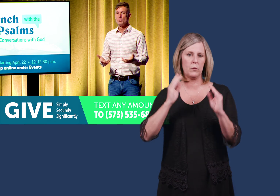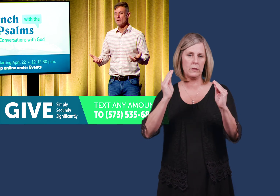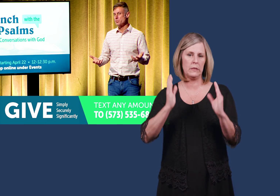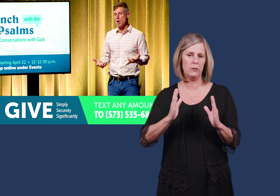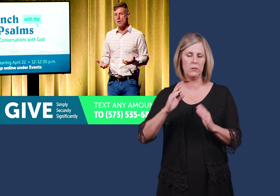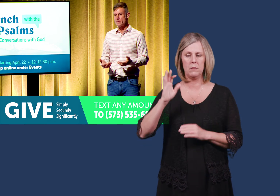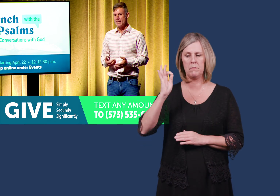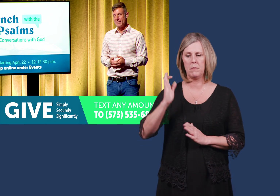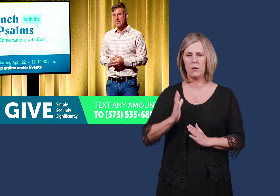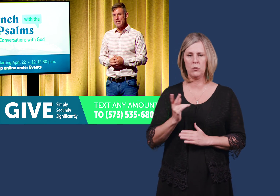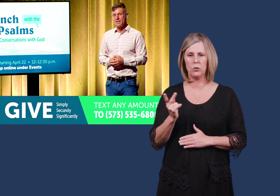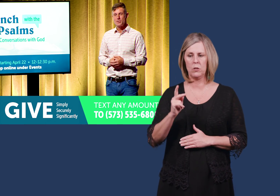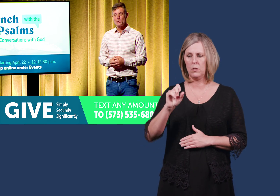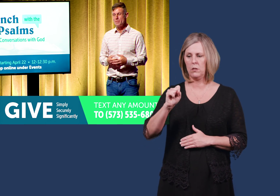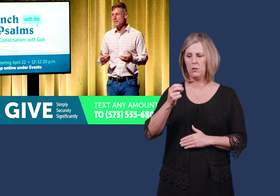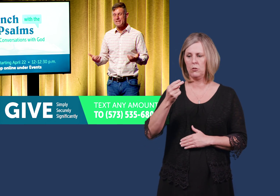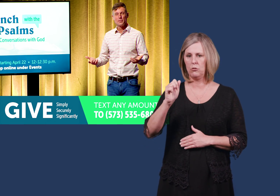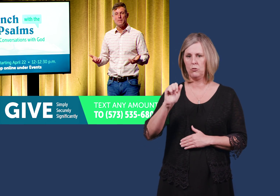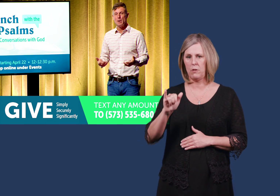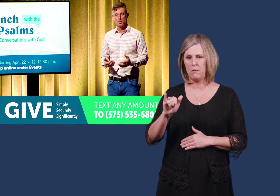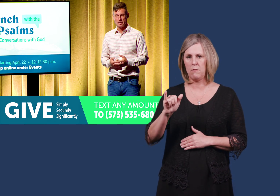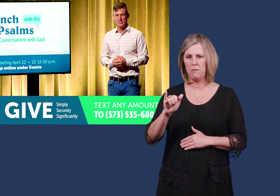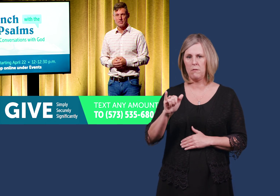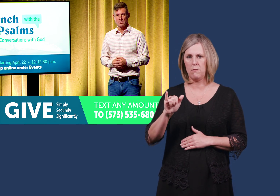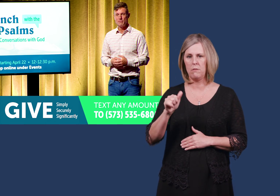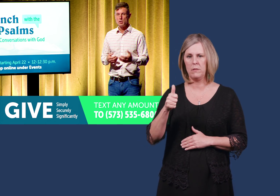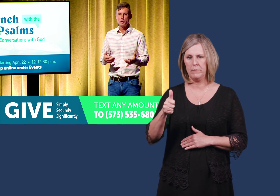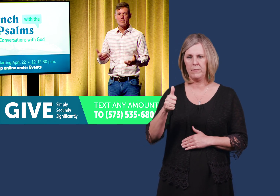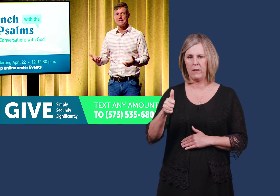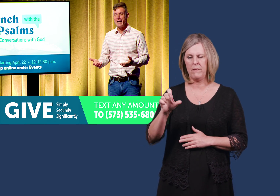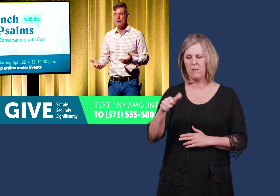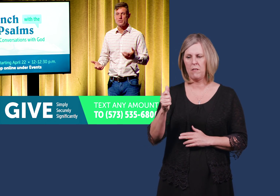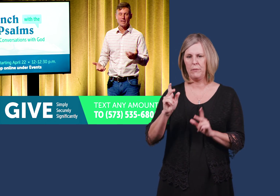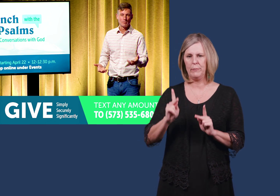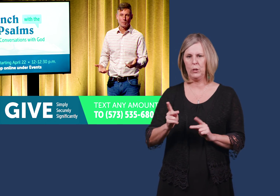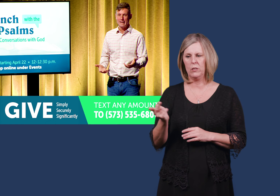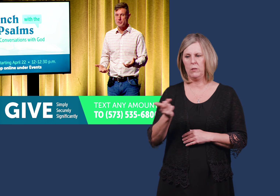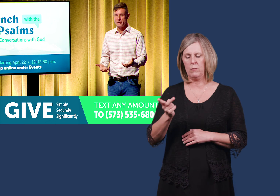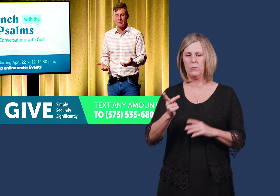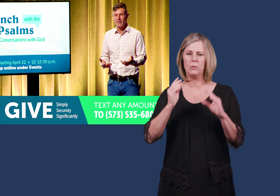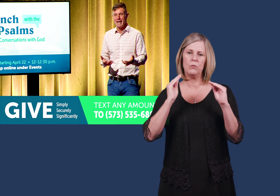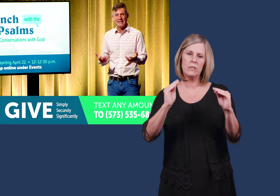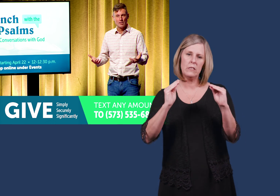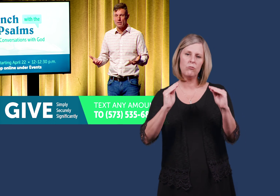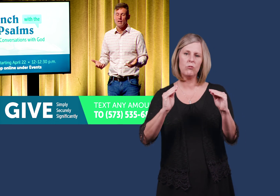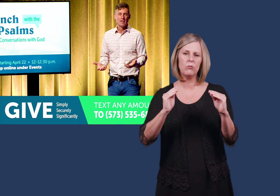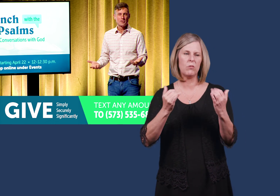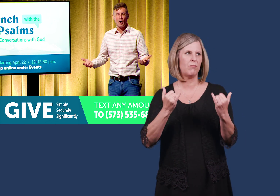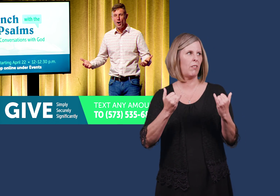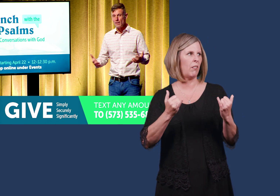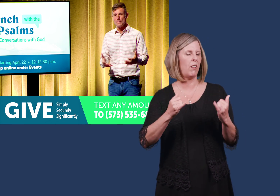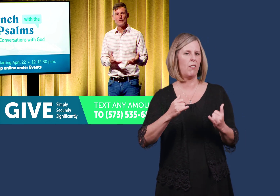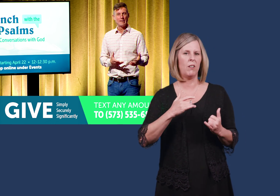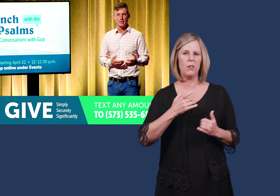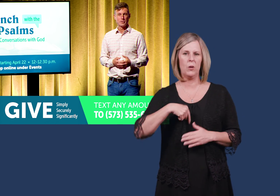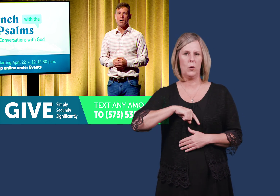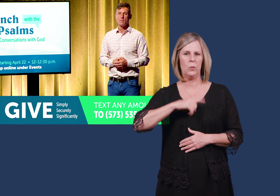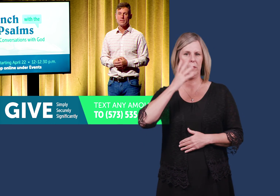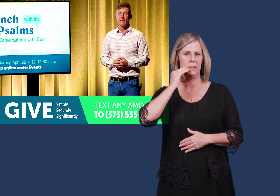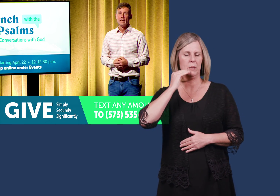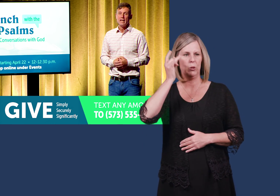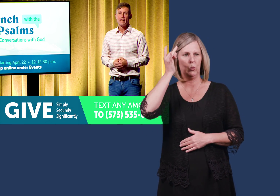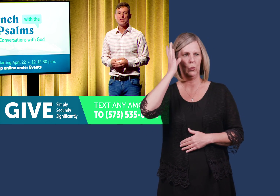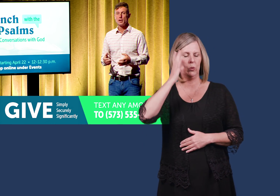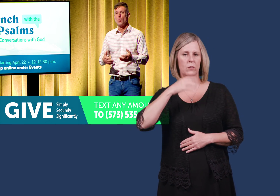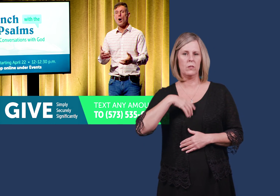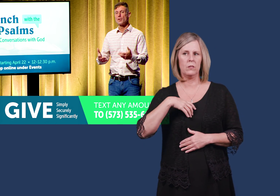And the book of Psalms has such many different emotions: confusion, doubt, celebration, anger, just all of them found in the Psalms.